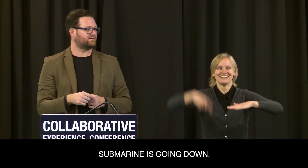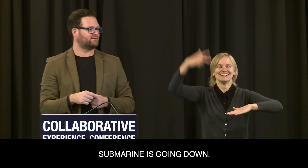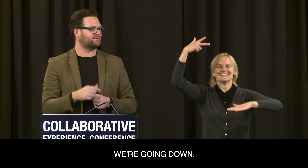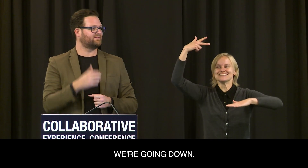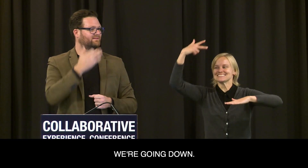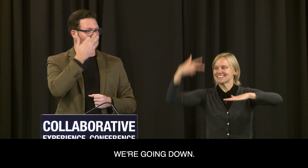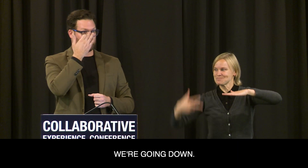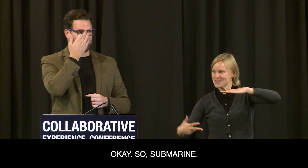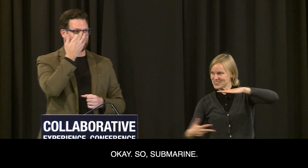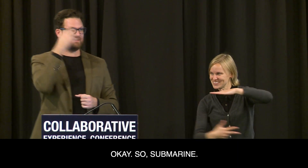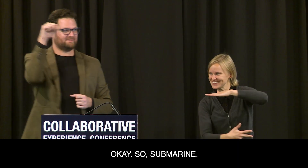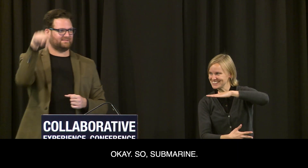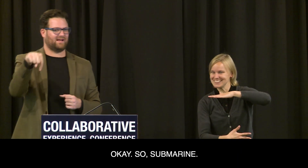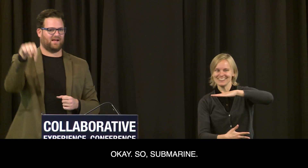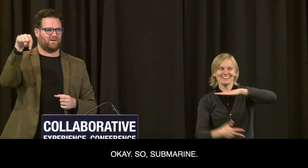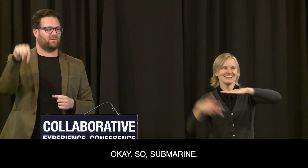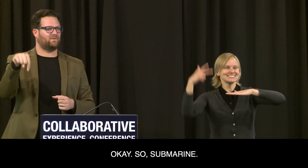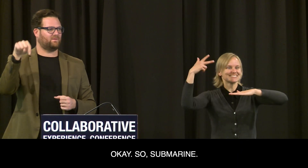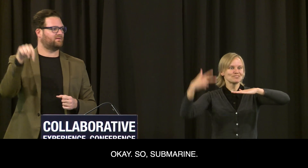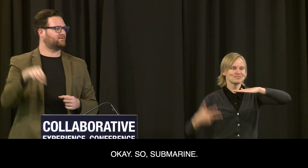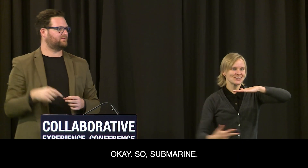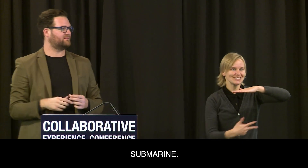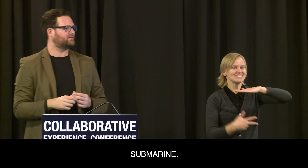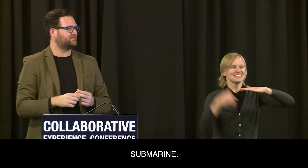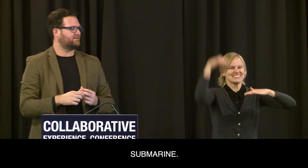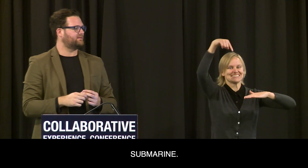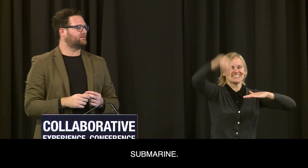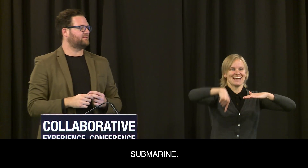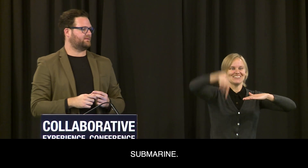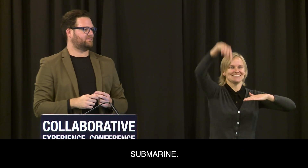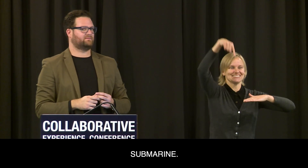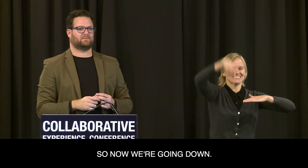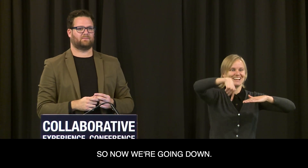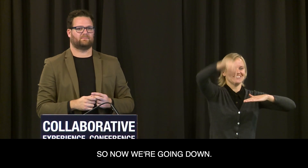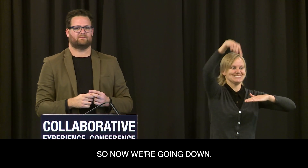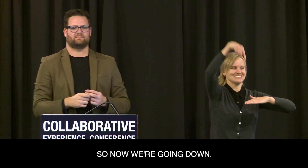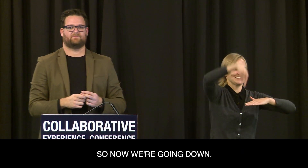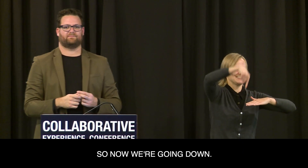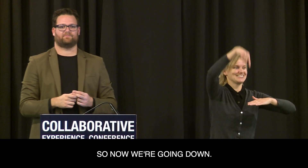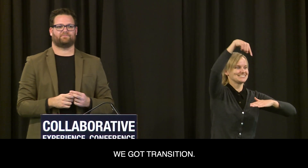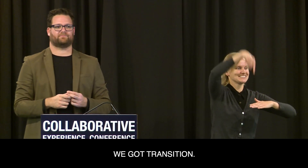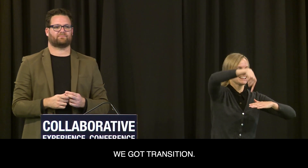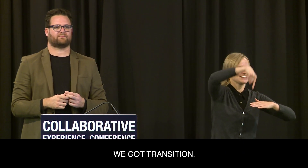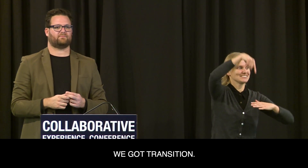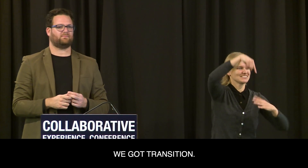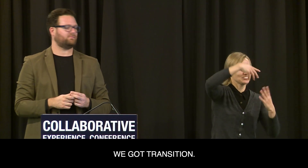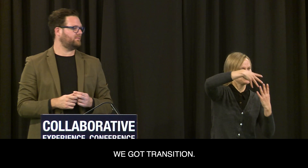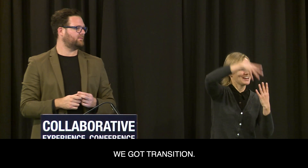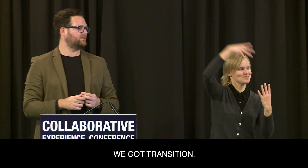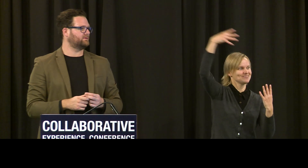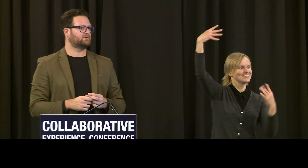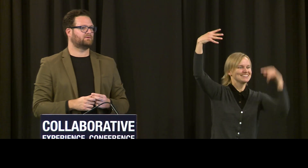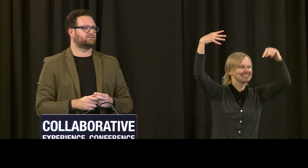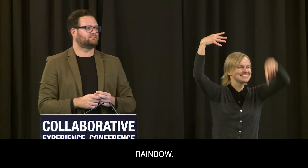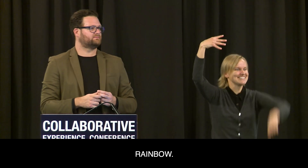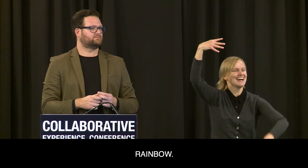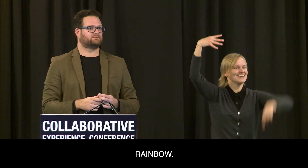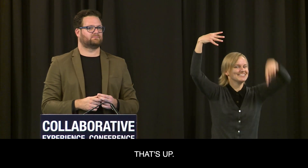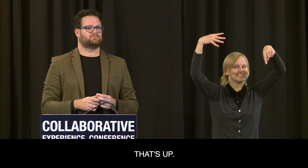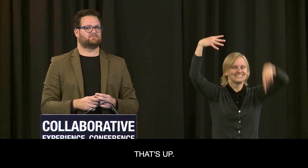down. We're going down. Okay, so submarine. So down, Submarine. okay. So now we're going down. We got transition. Rainbow, that's